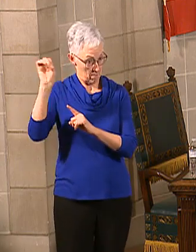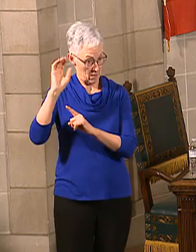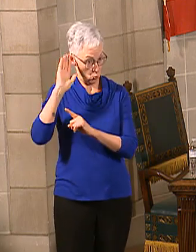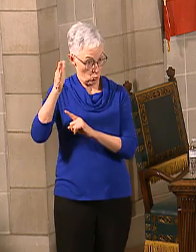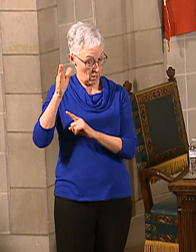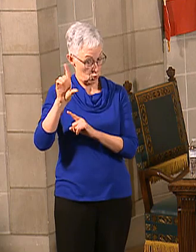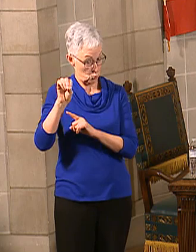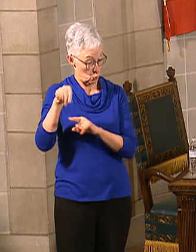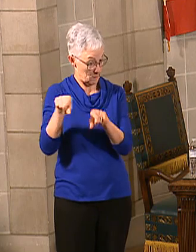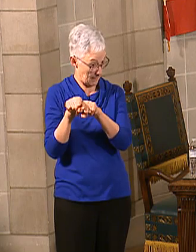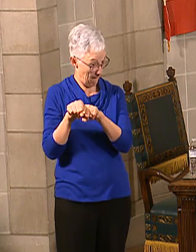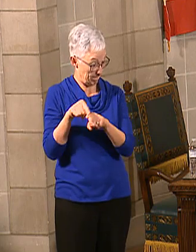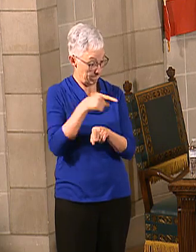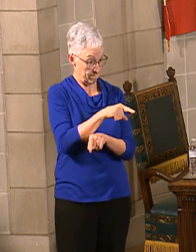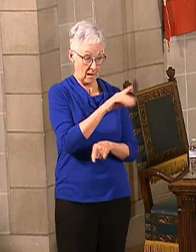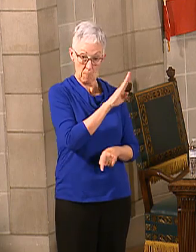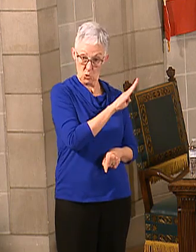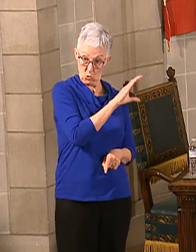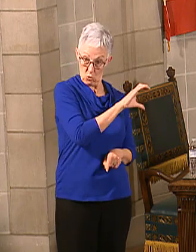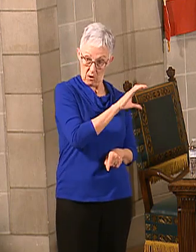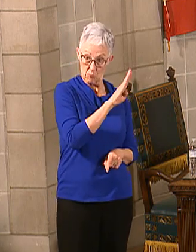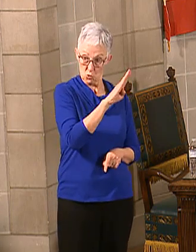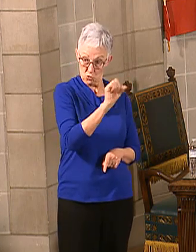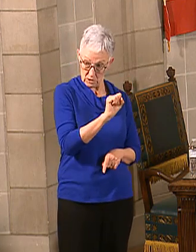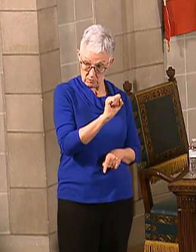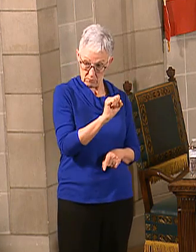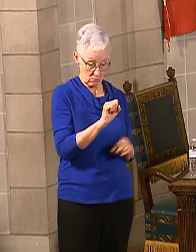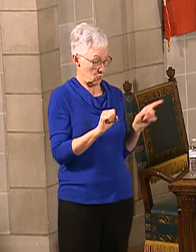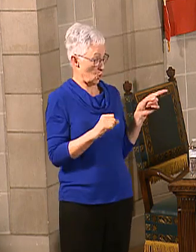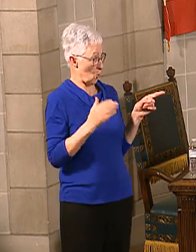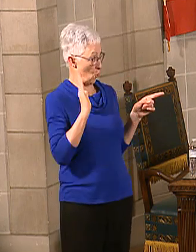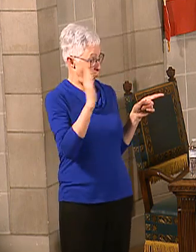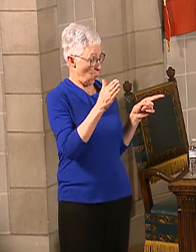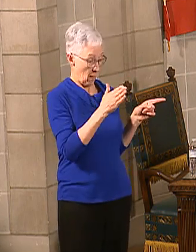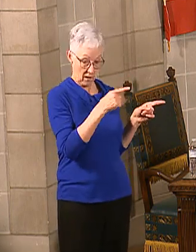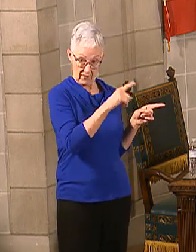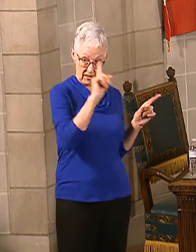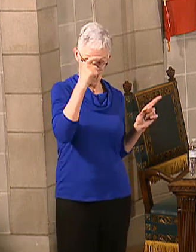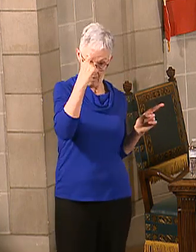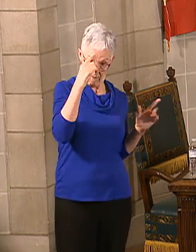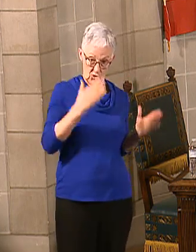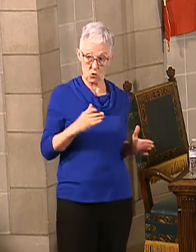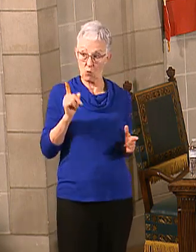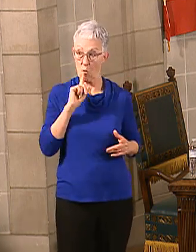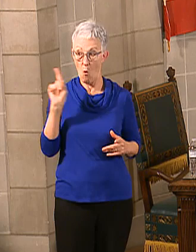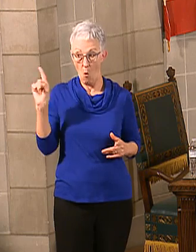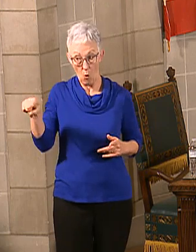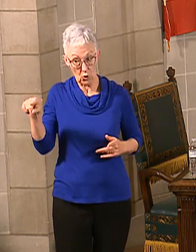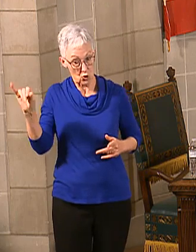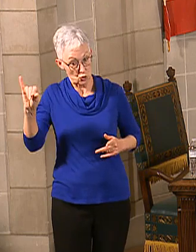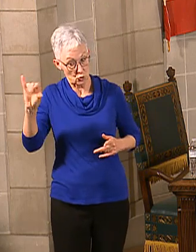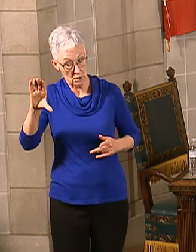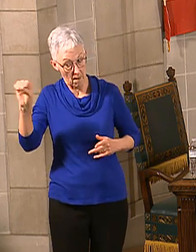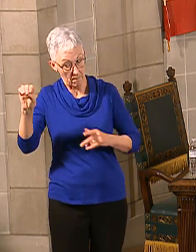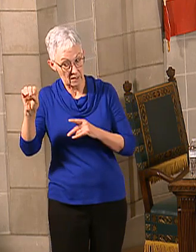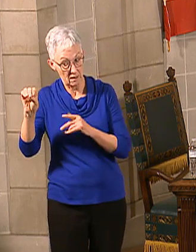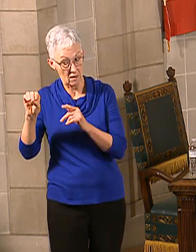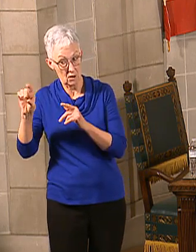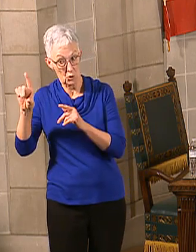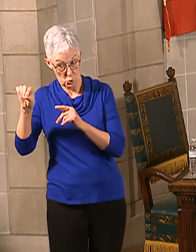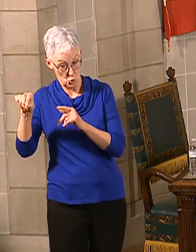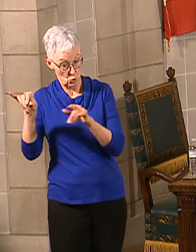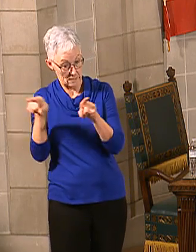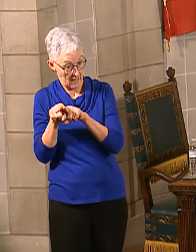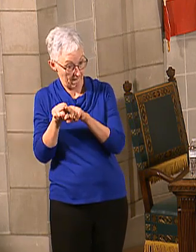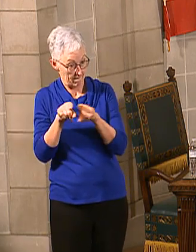I take any actions of the state if other insurance companies were not doing that? At this point, we're really encouraging insurance companies to do the right